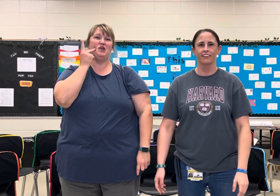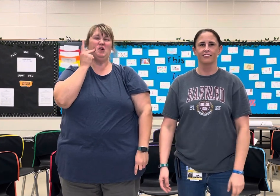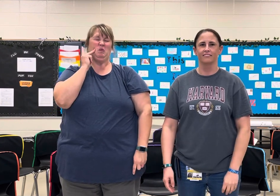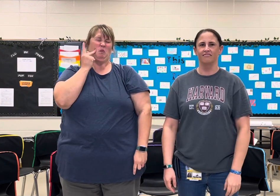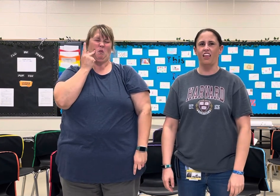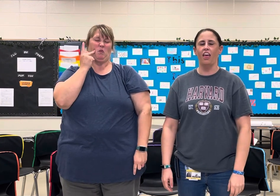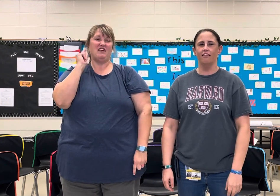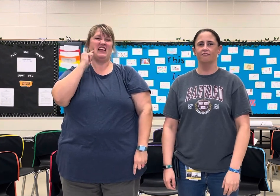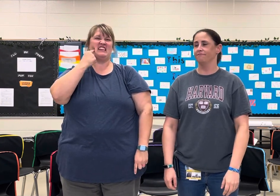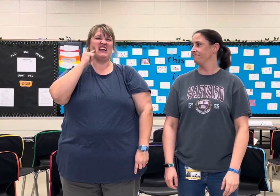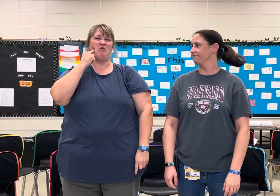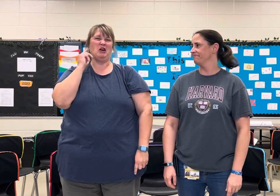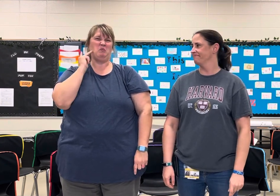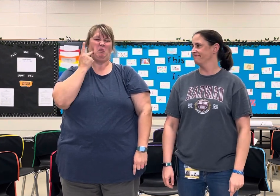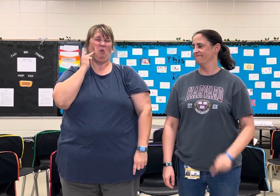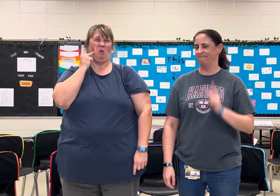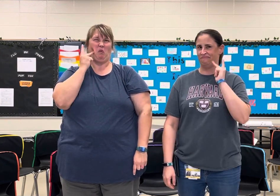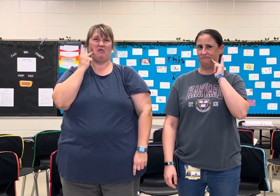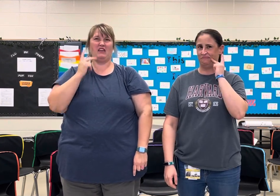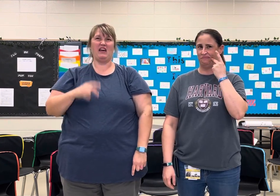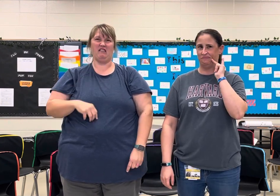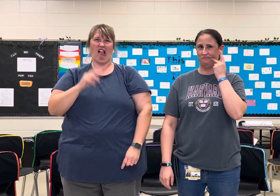Pickle. Think sour. Yeah.